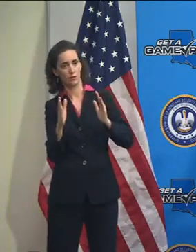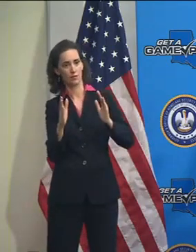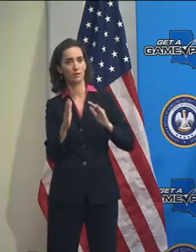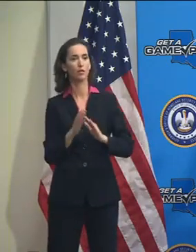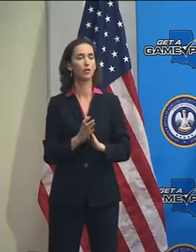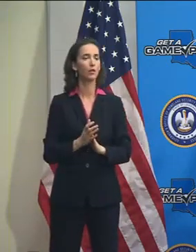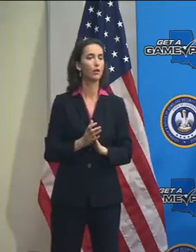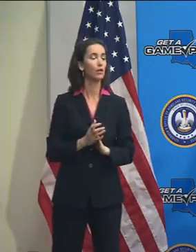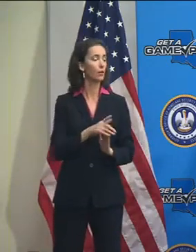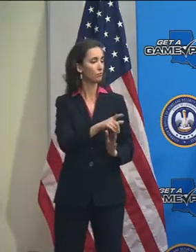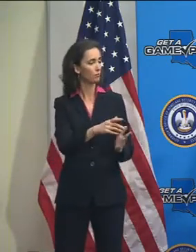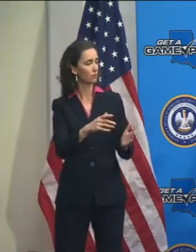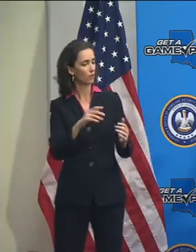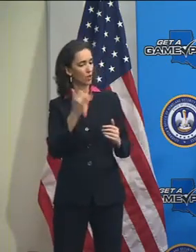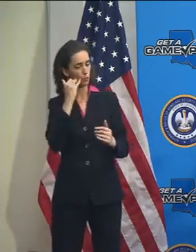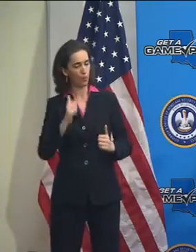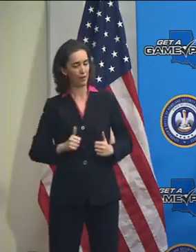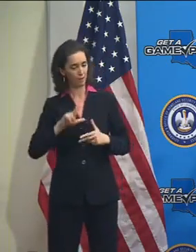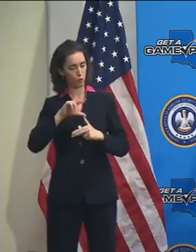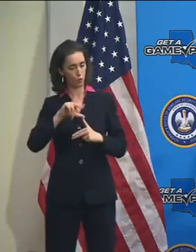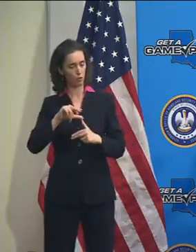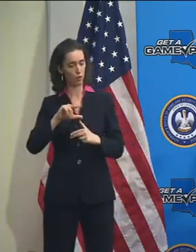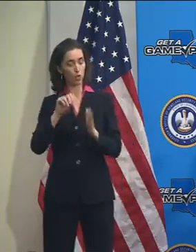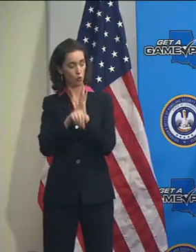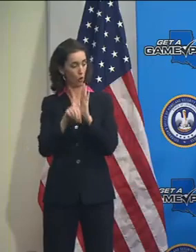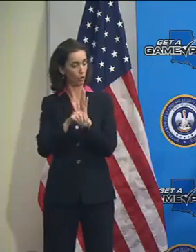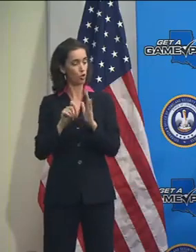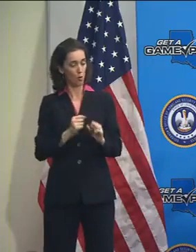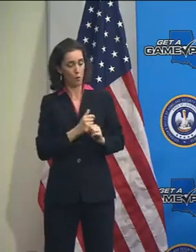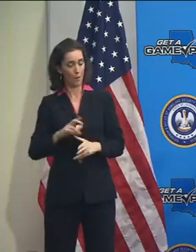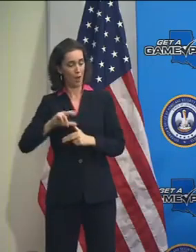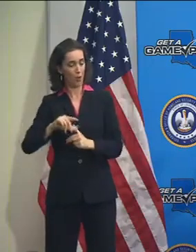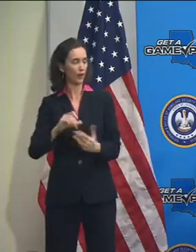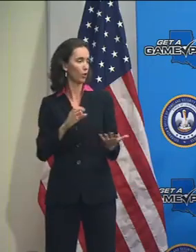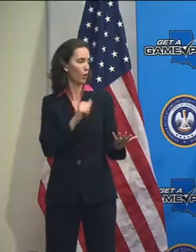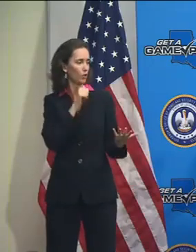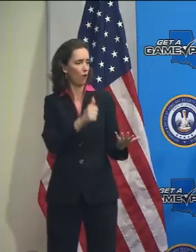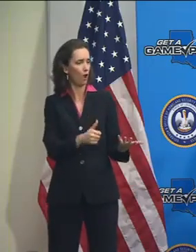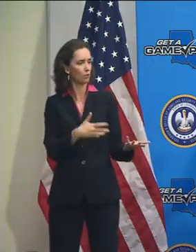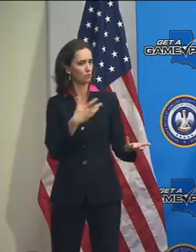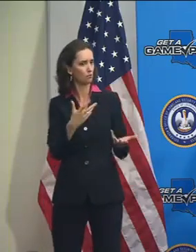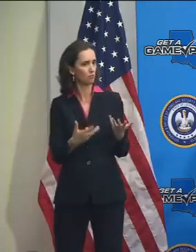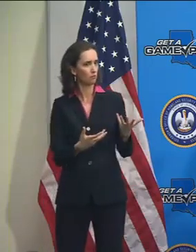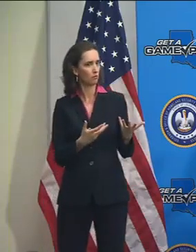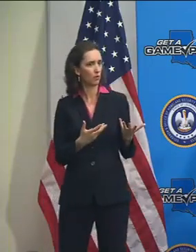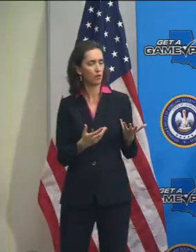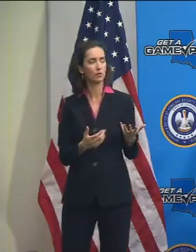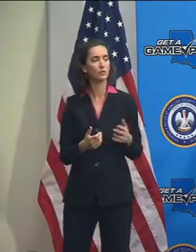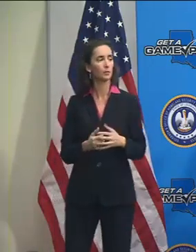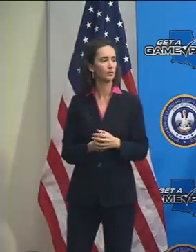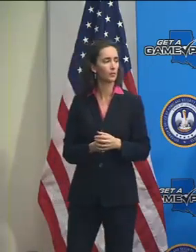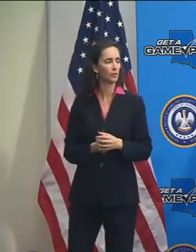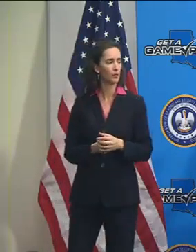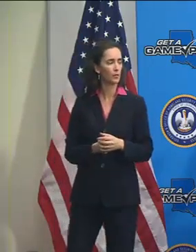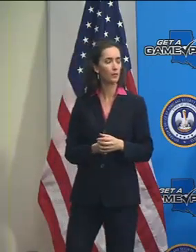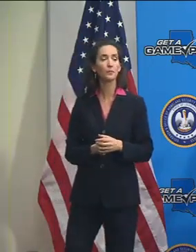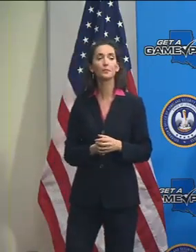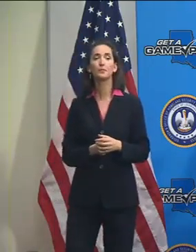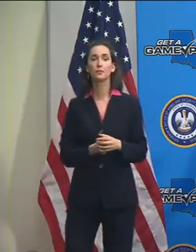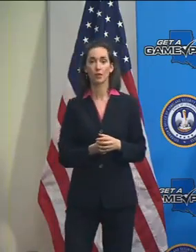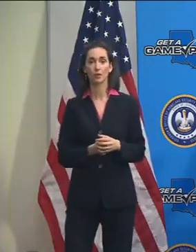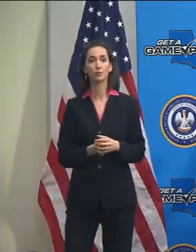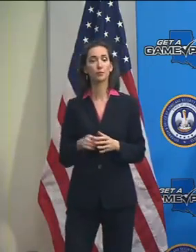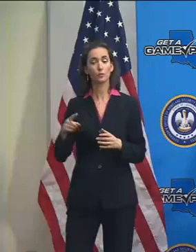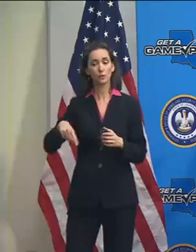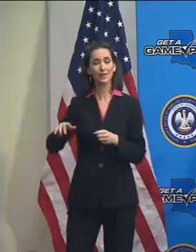more or less preparing for a hurricane right now? Or would we not go that far in terms of what we're experiencing? Well,